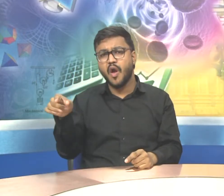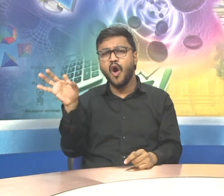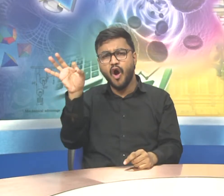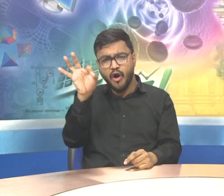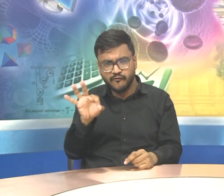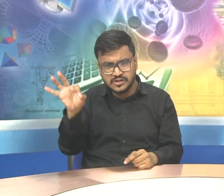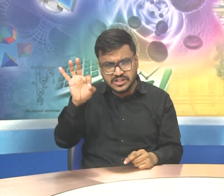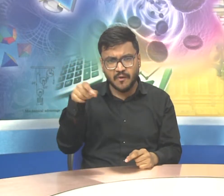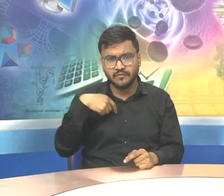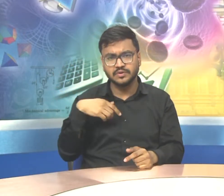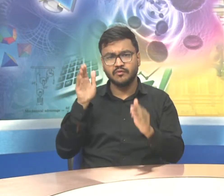A person